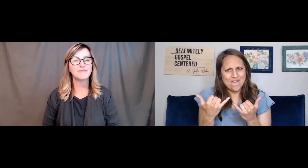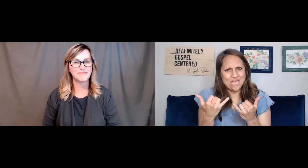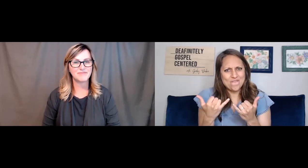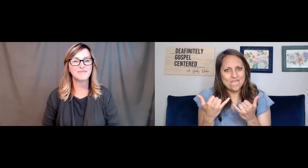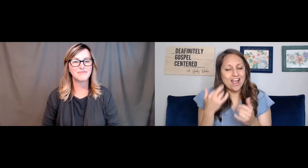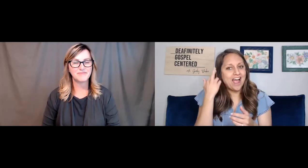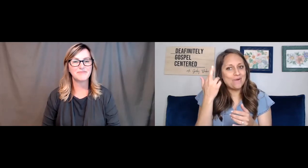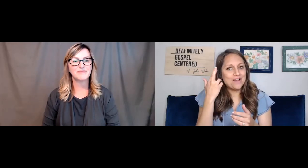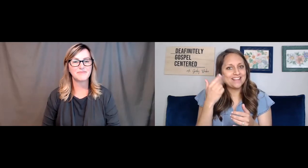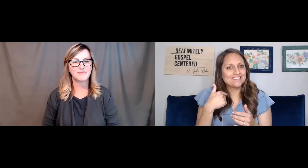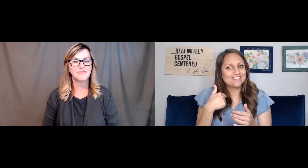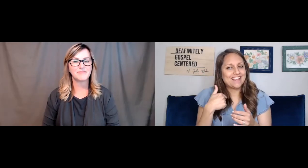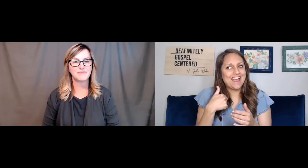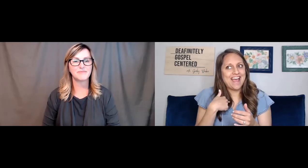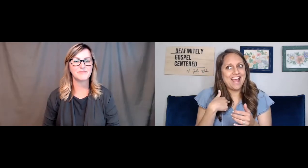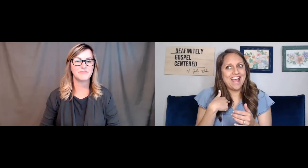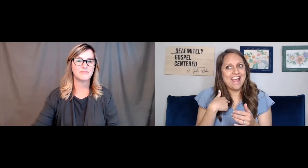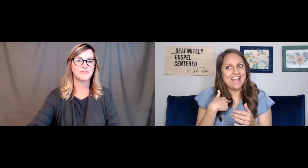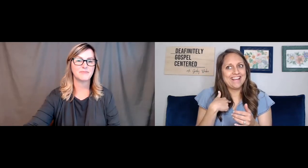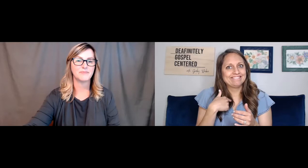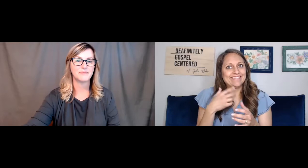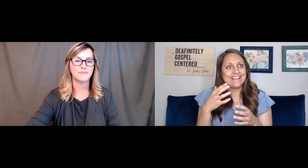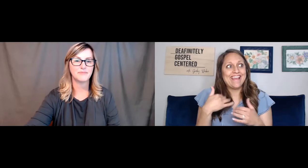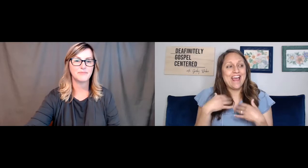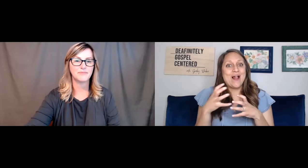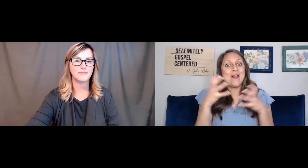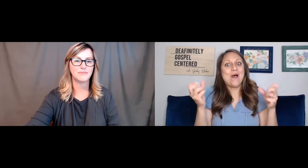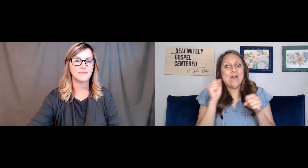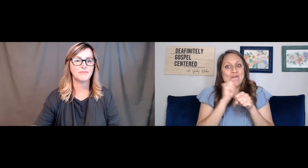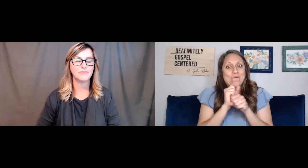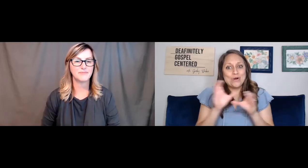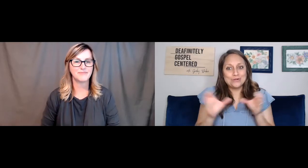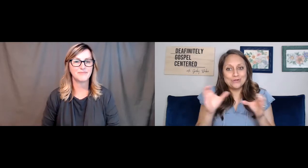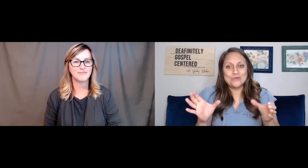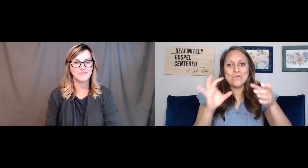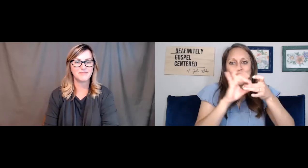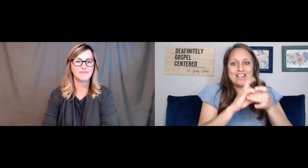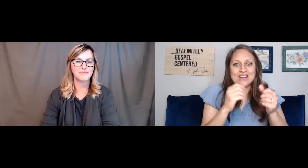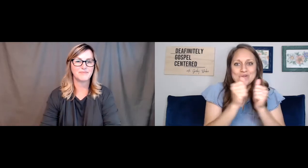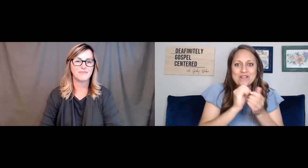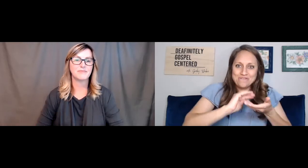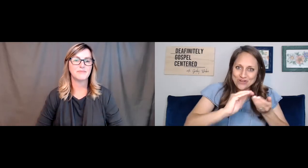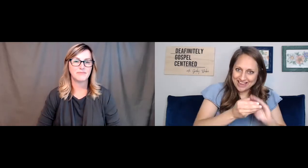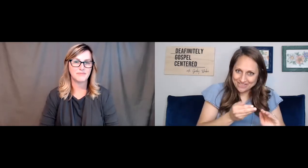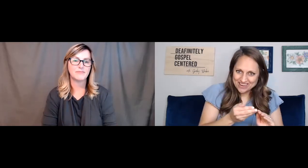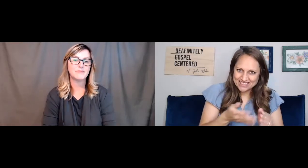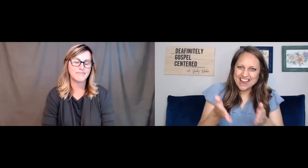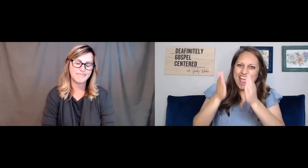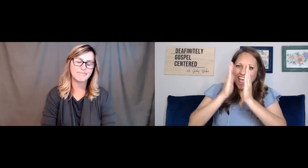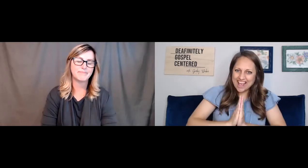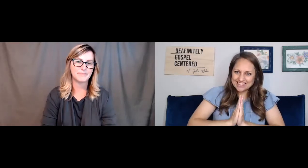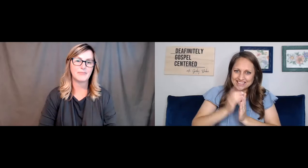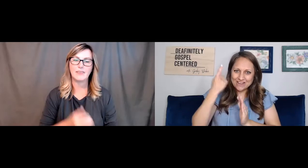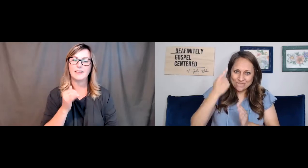started this conversation was maybe 8 years ago. Now I think about it. But I realized I had a lot of work to